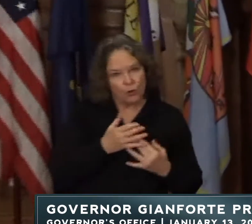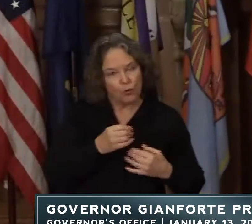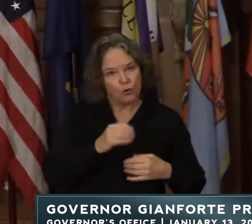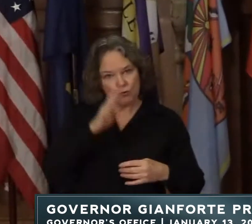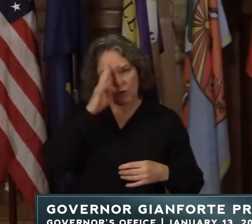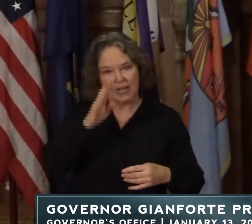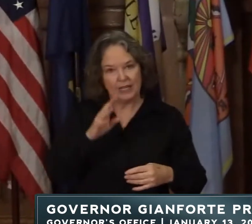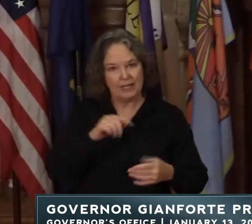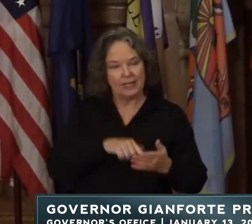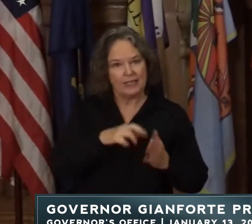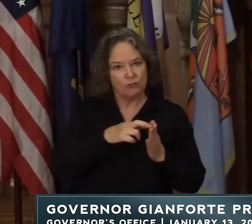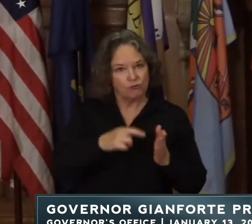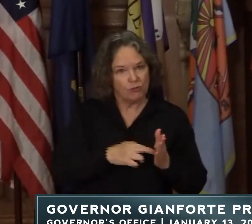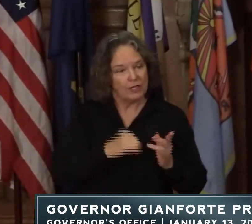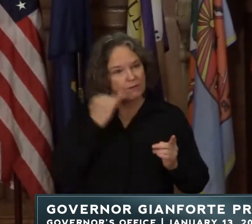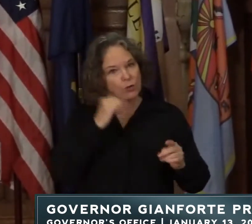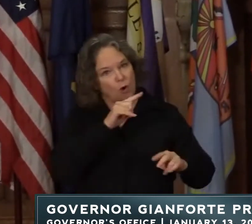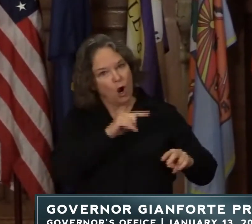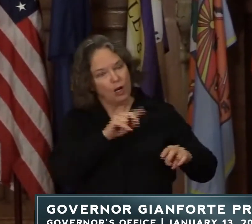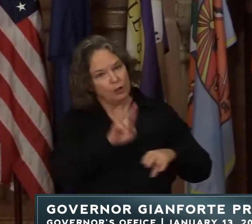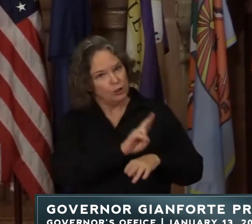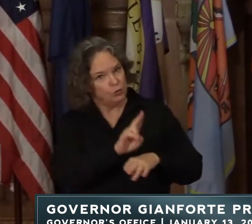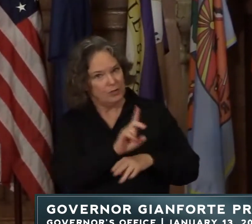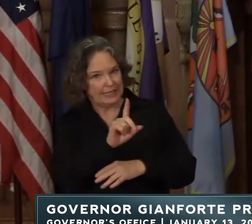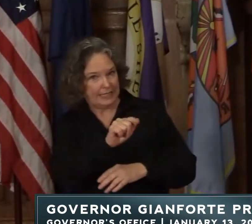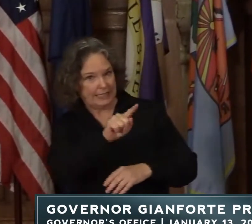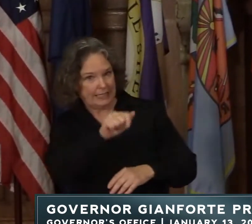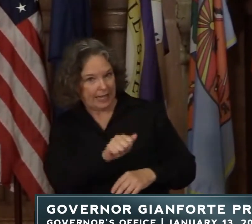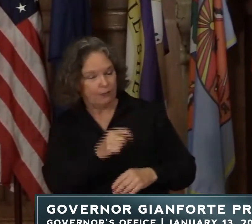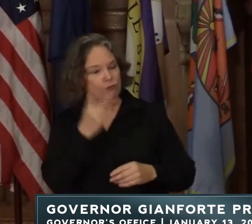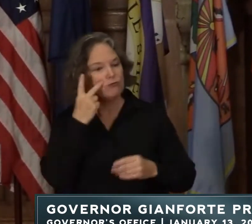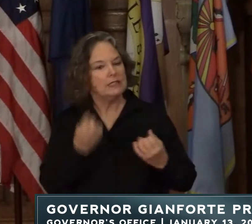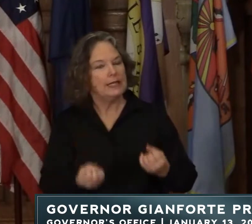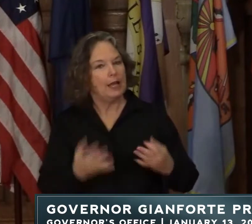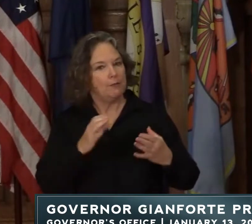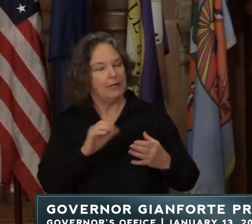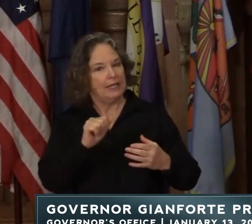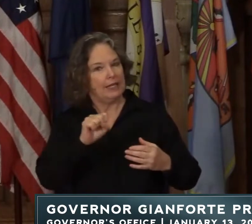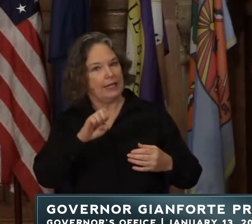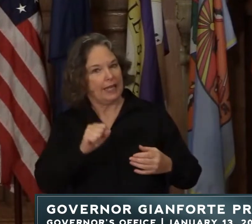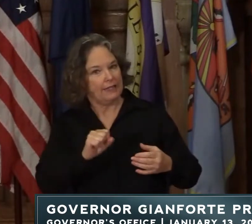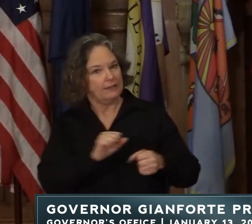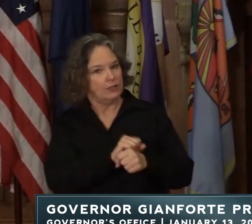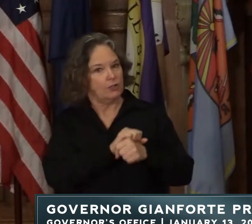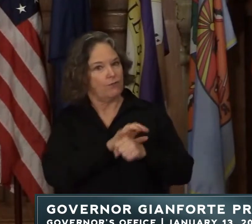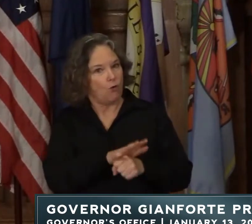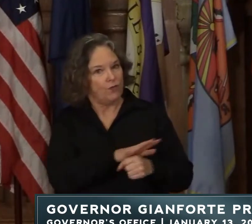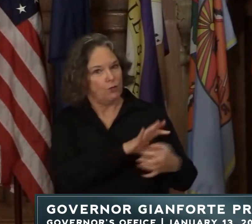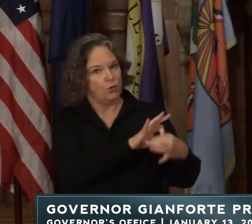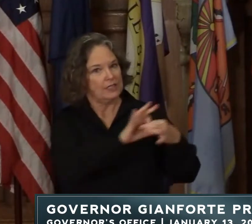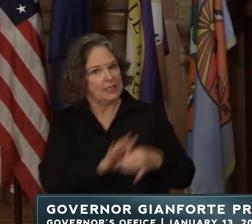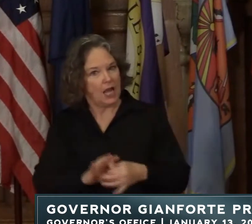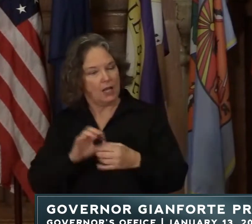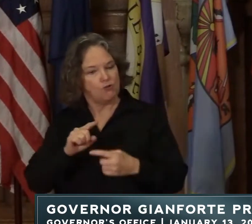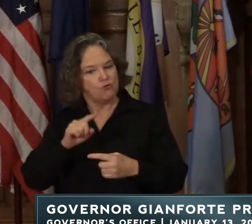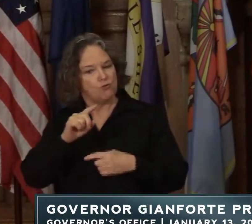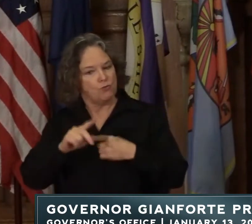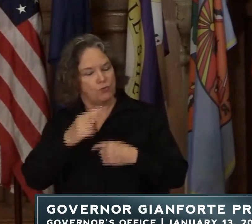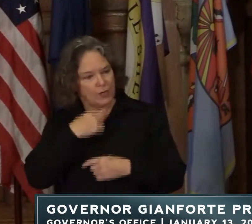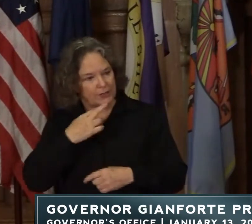directive, if there was data that you were looking at that showed how many cases of COVID were tied to these types of businesses like bars, restaurants, and